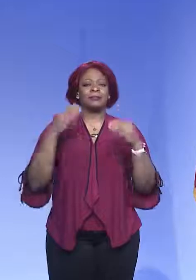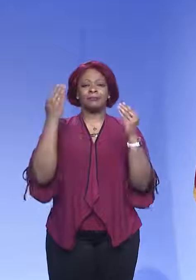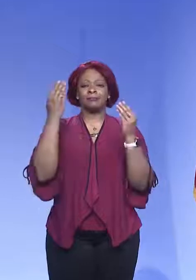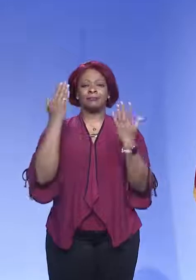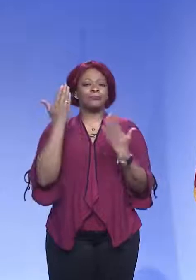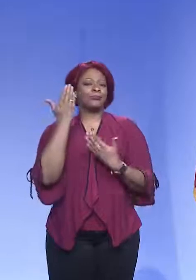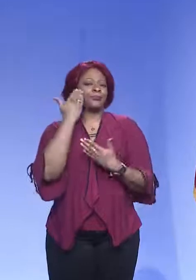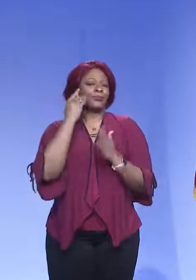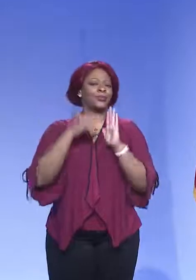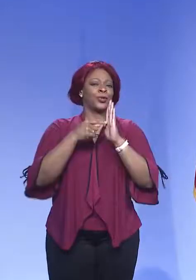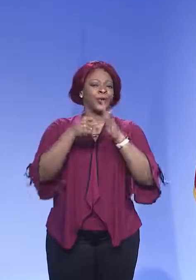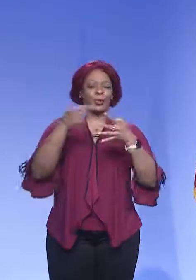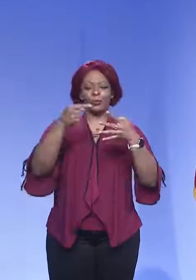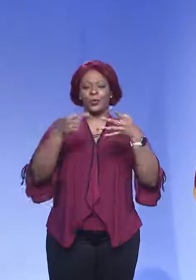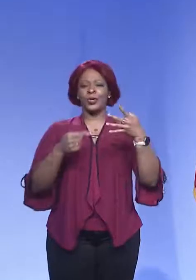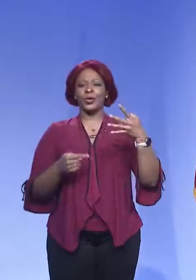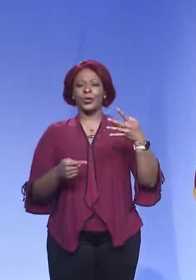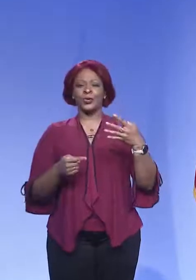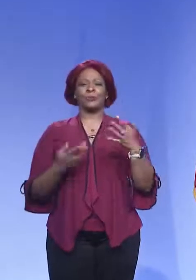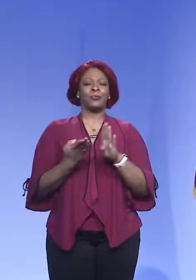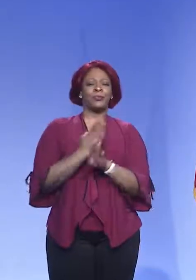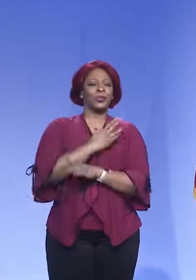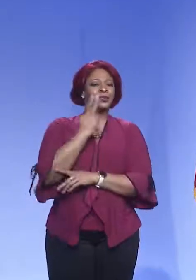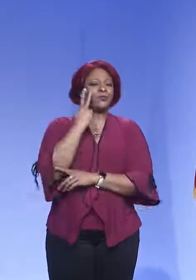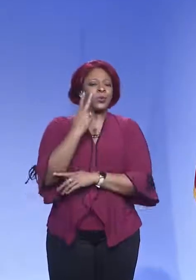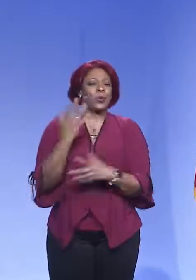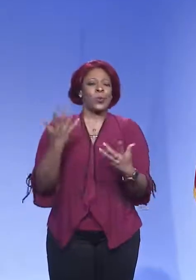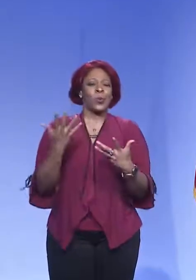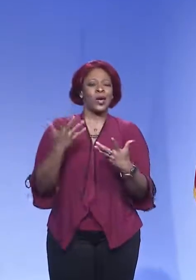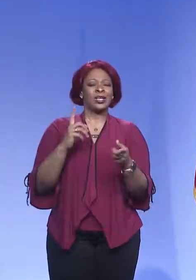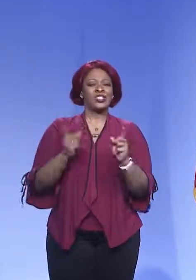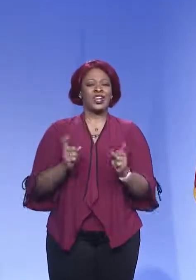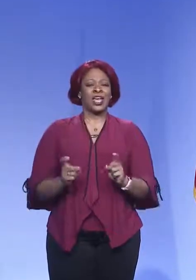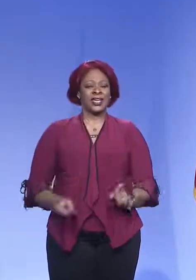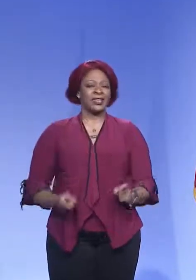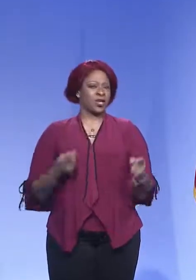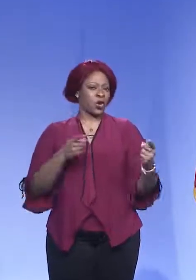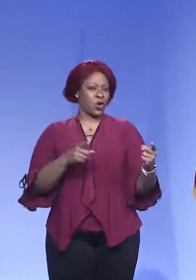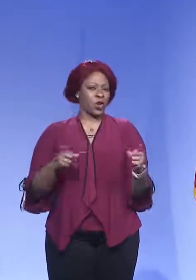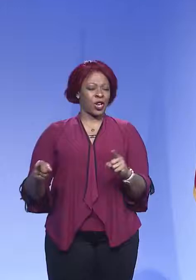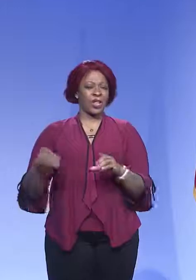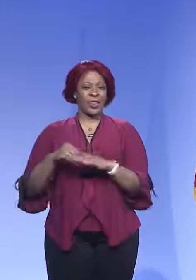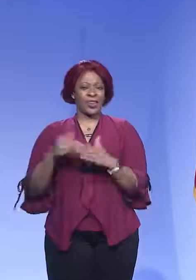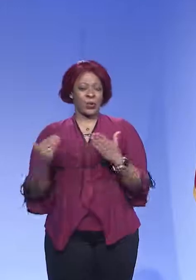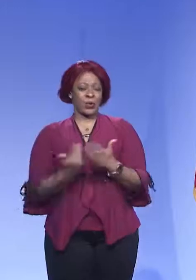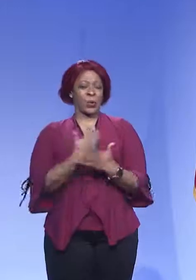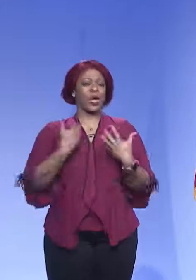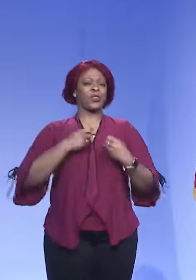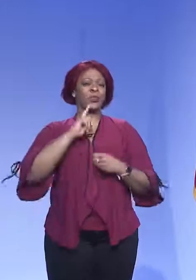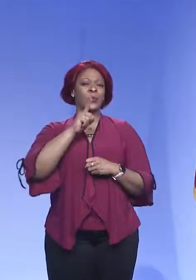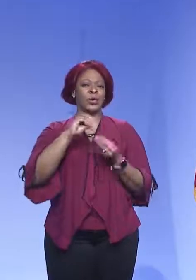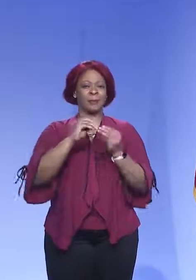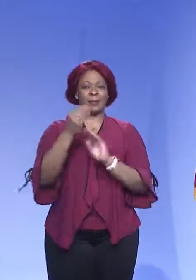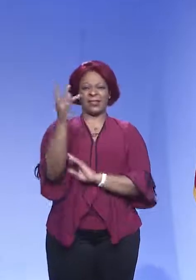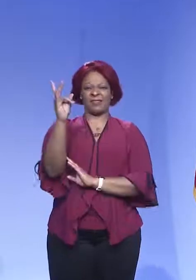of some of the changes that will occur in this directive.